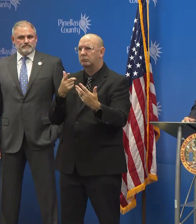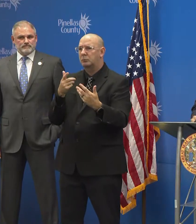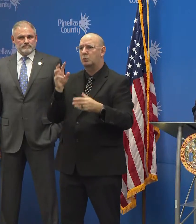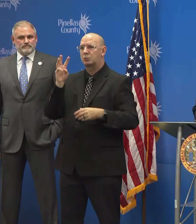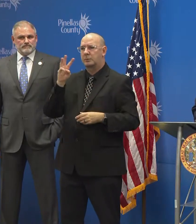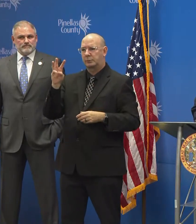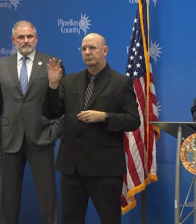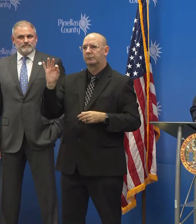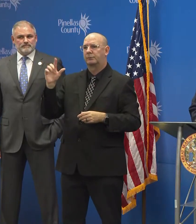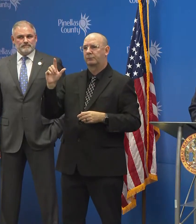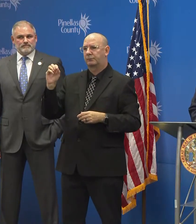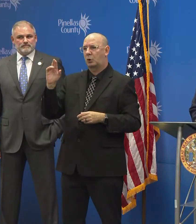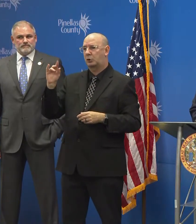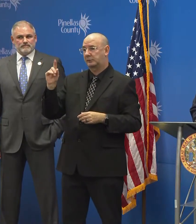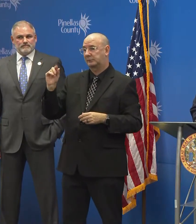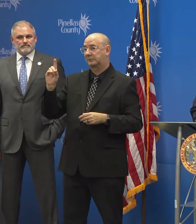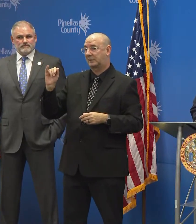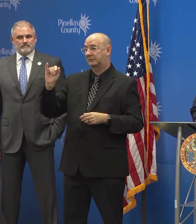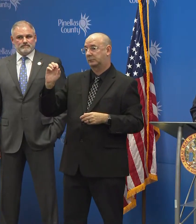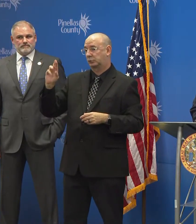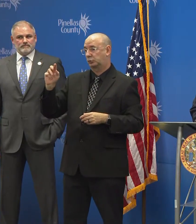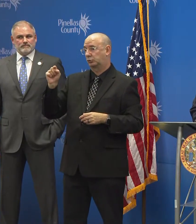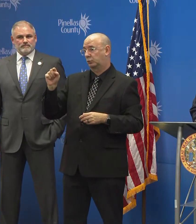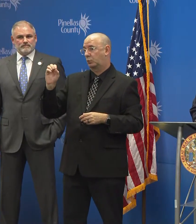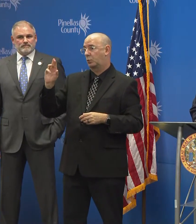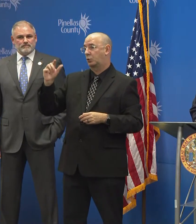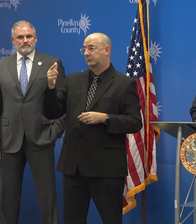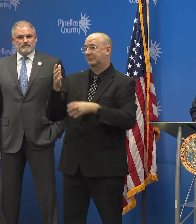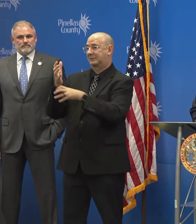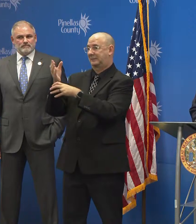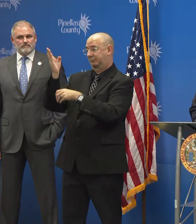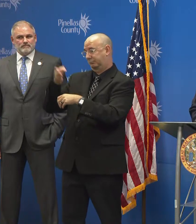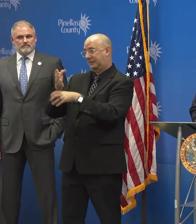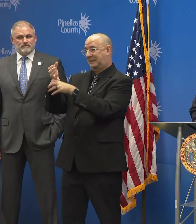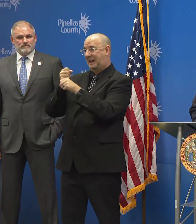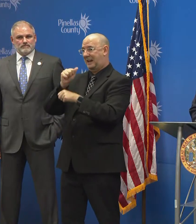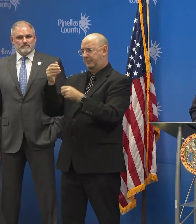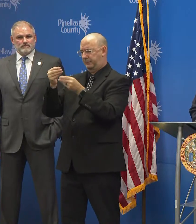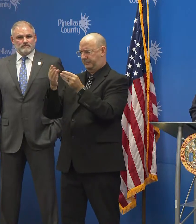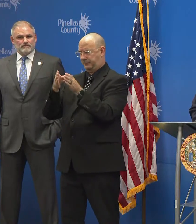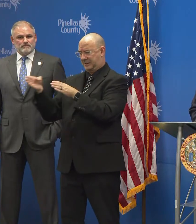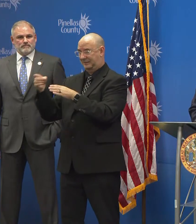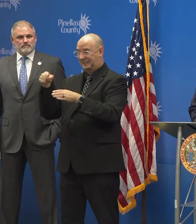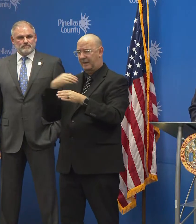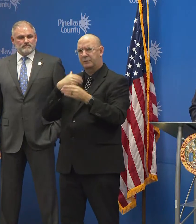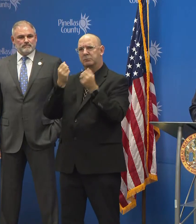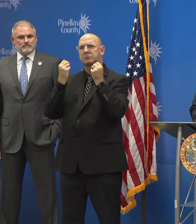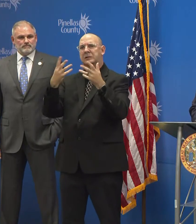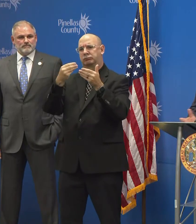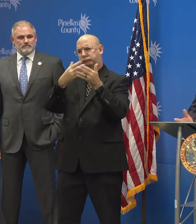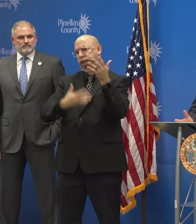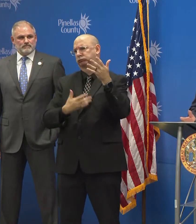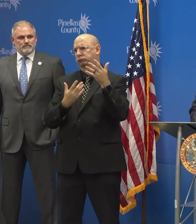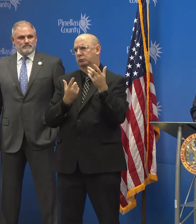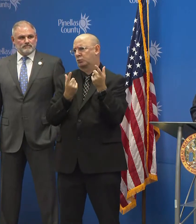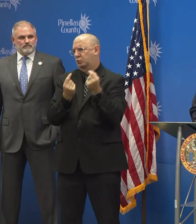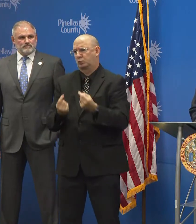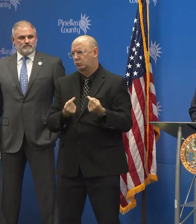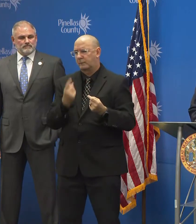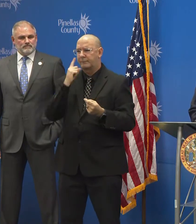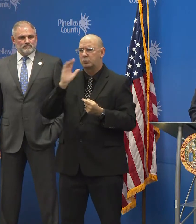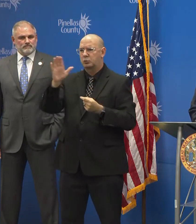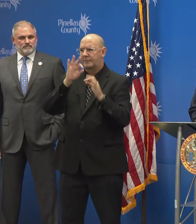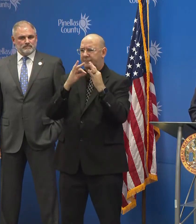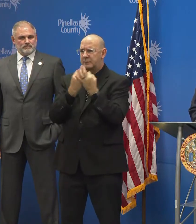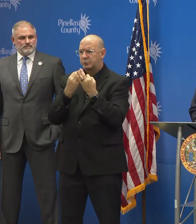FloridaDisaster.org/get-a-plan will allow you to help make those plans for your families. And so safety is paramount. We want to make sure that everyone gets